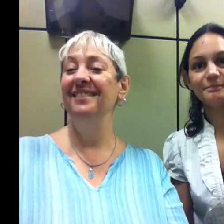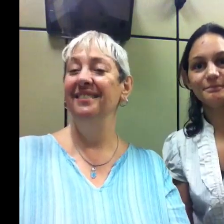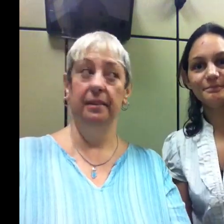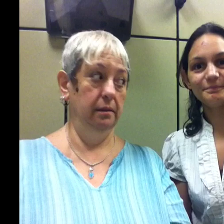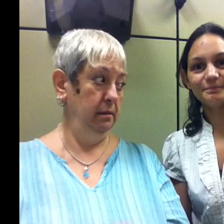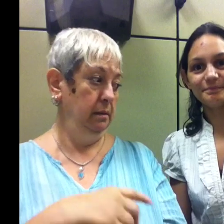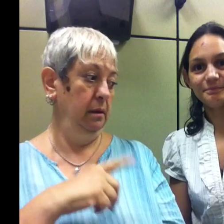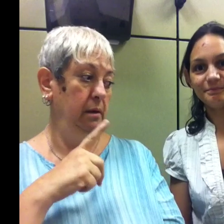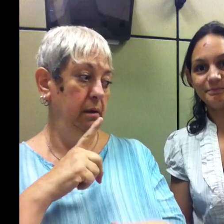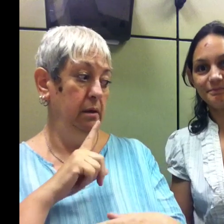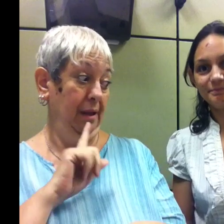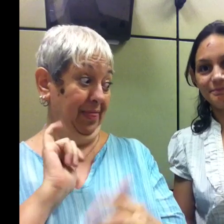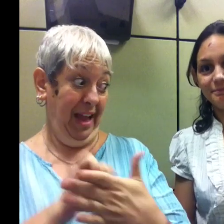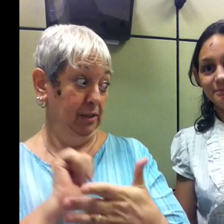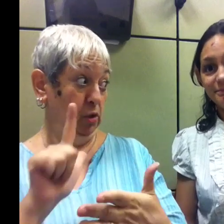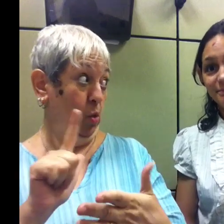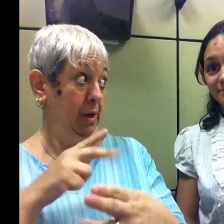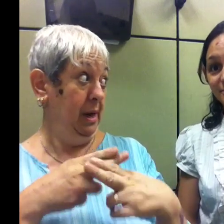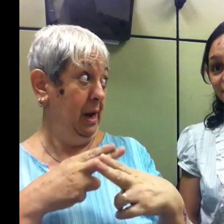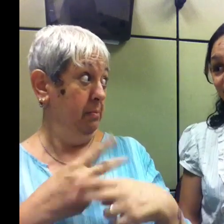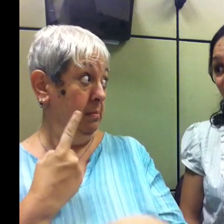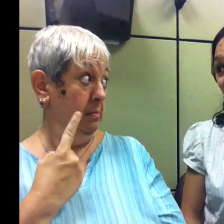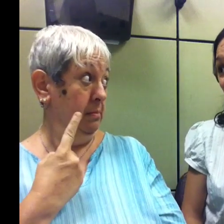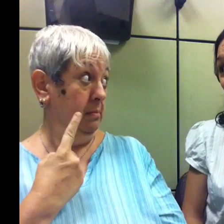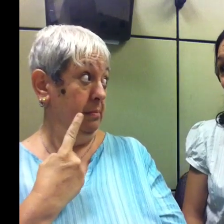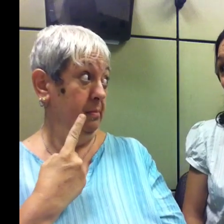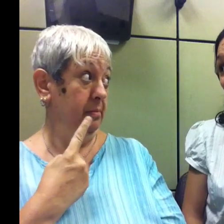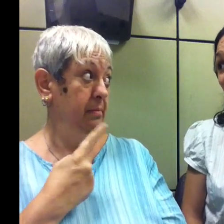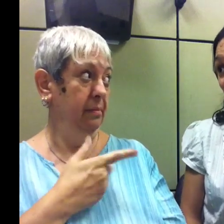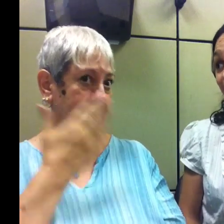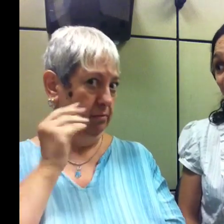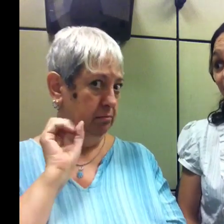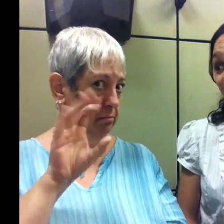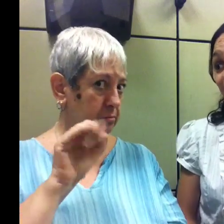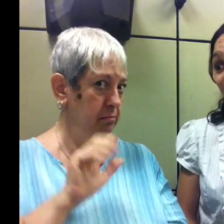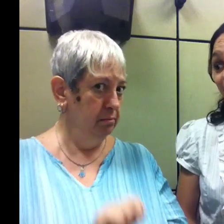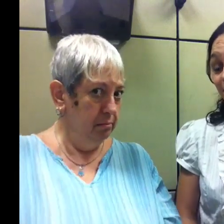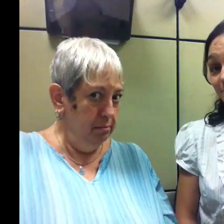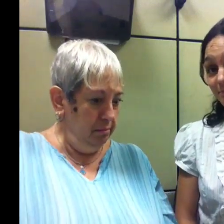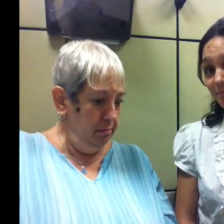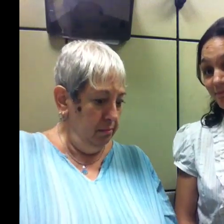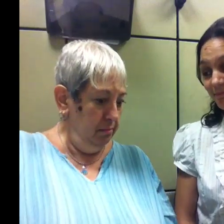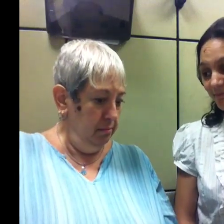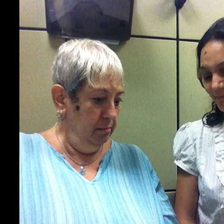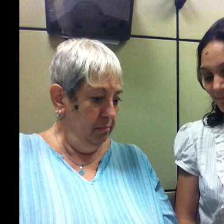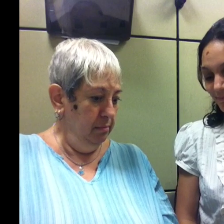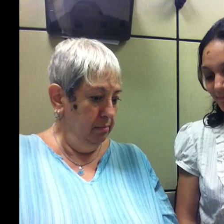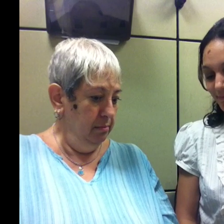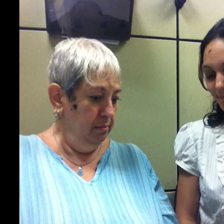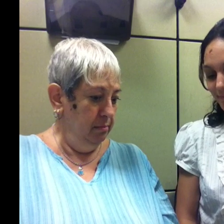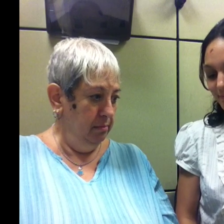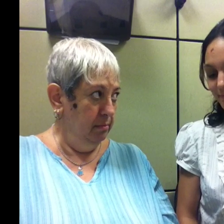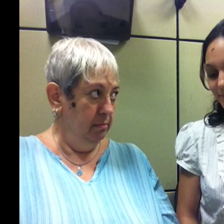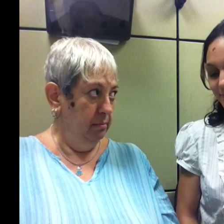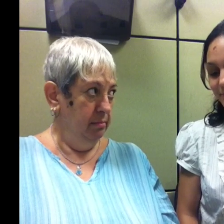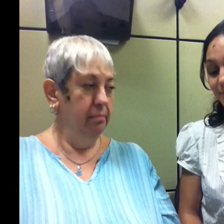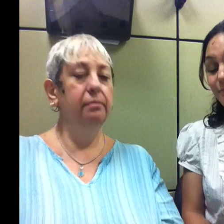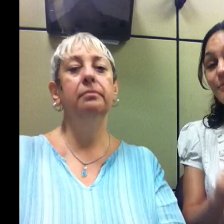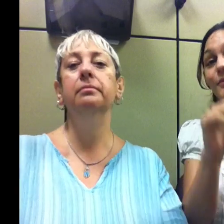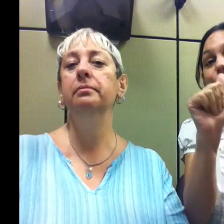And on the, you know, you can say refer to our wedding website, you know, and on those things, you can actually be more casual and say, you know, we would love, you know, for you to join us on